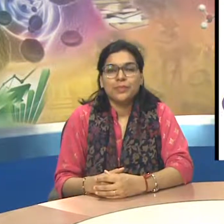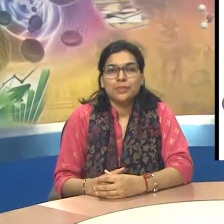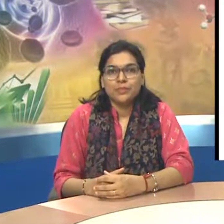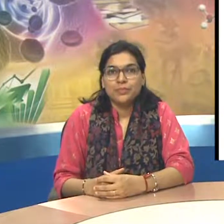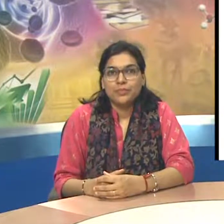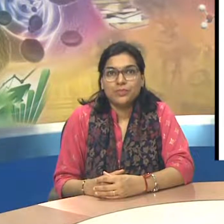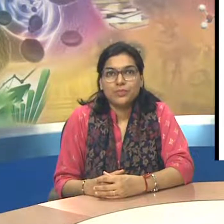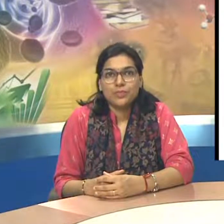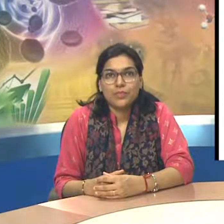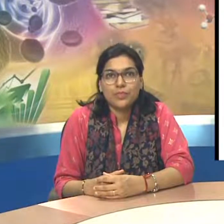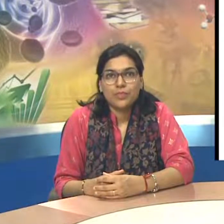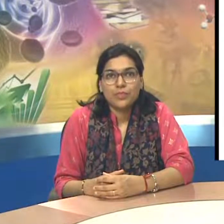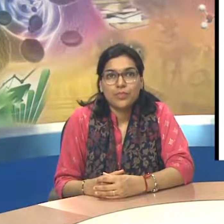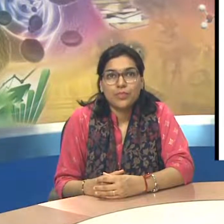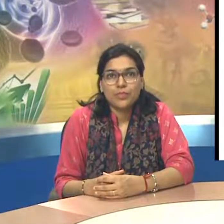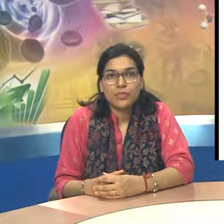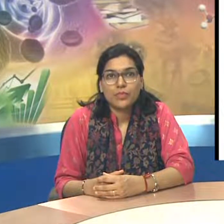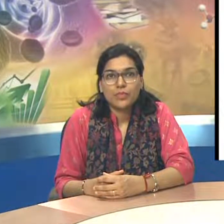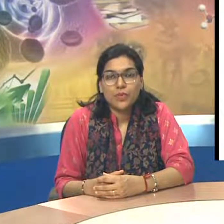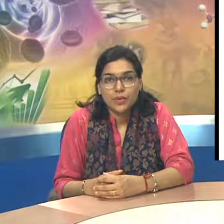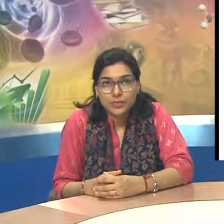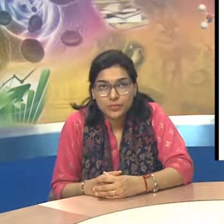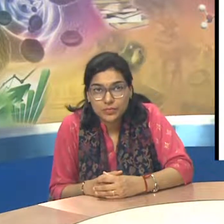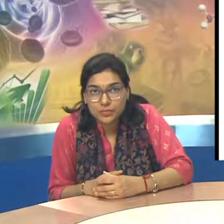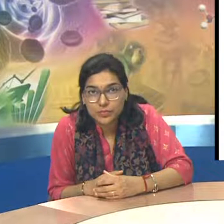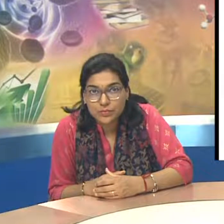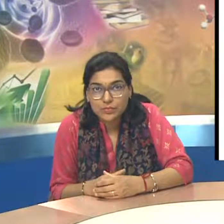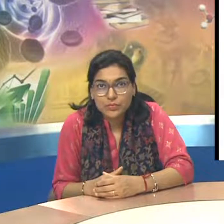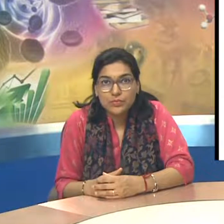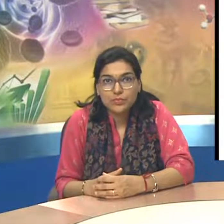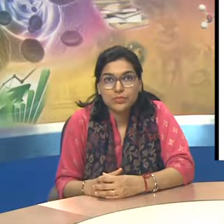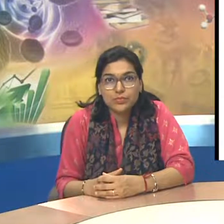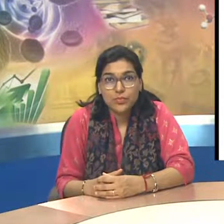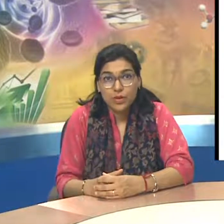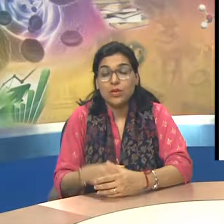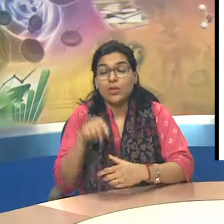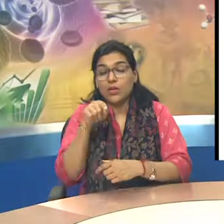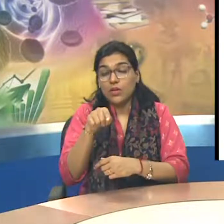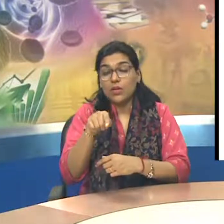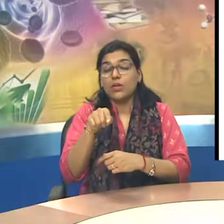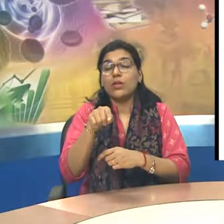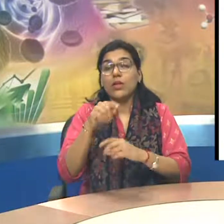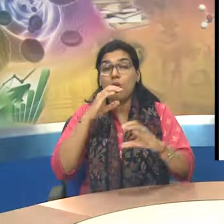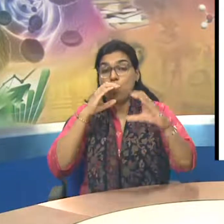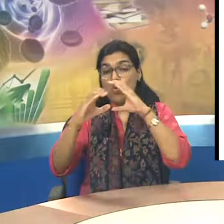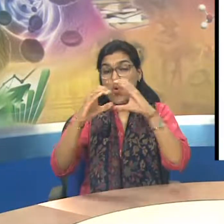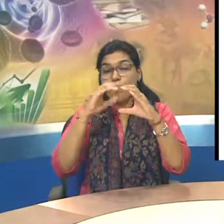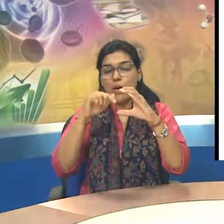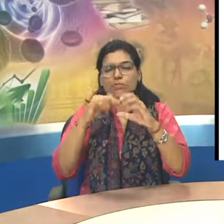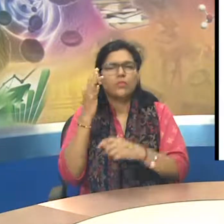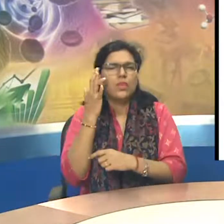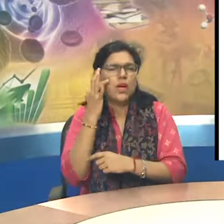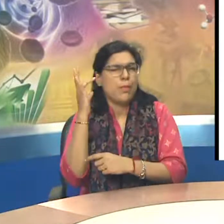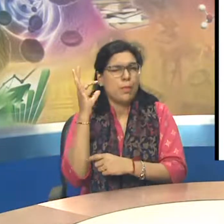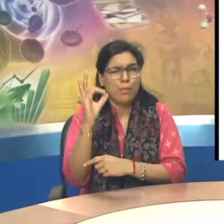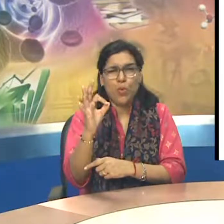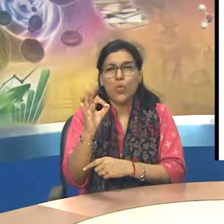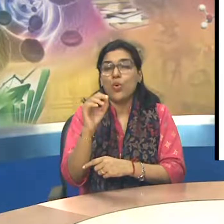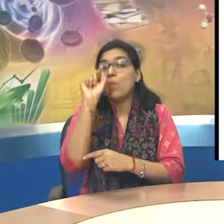four important elements of communication process: sender, receiver, message, and